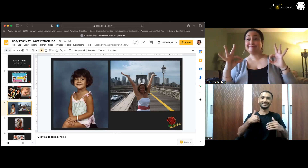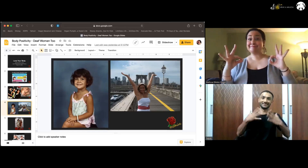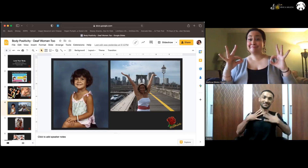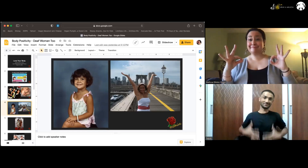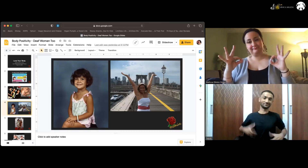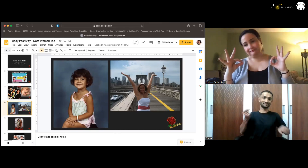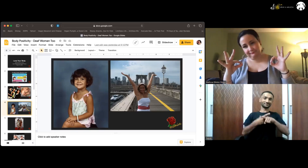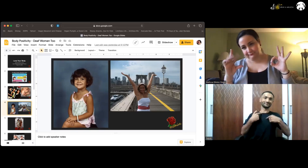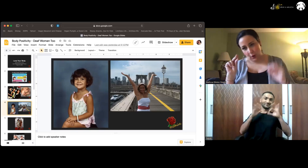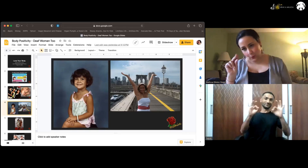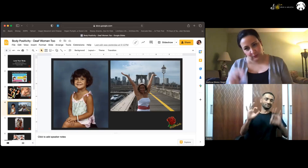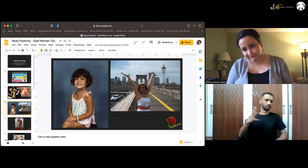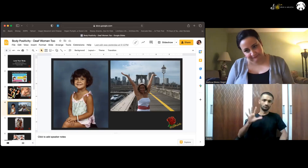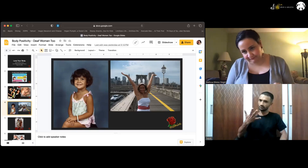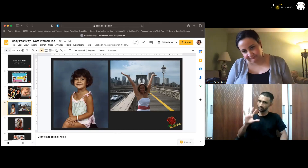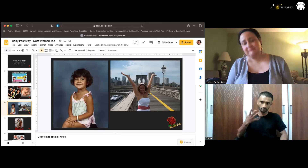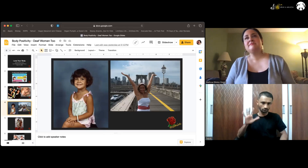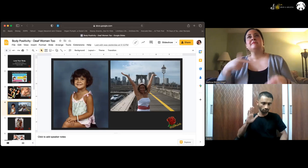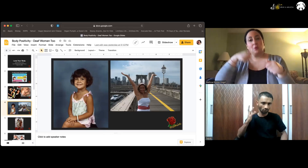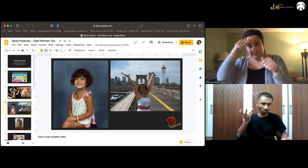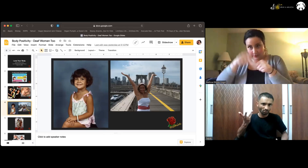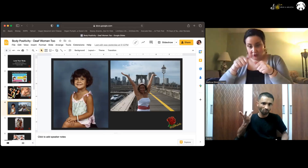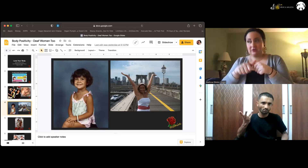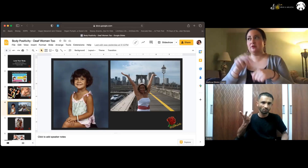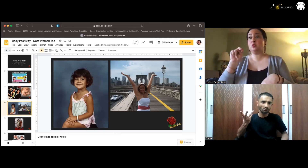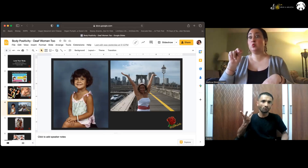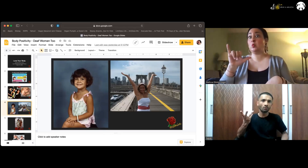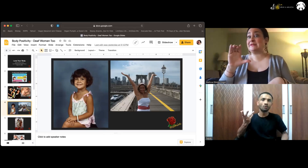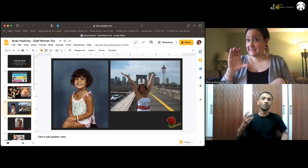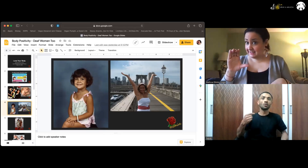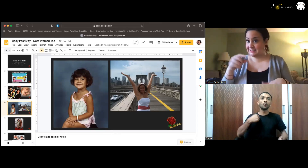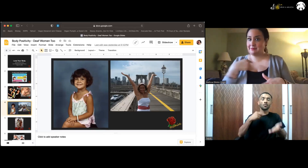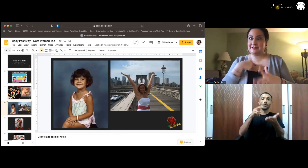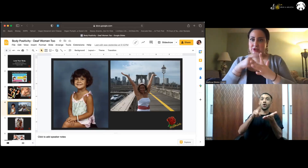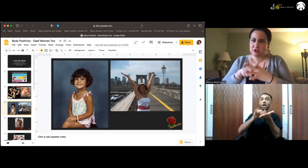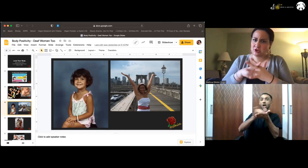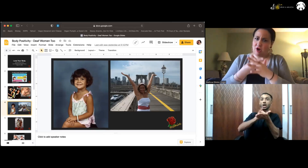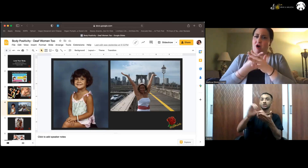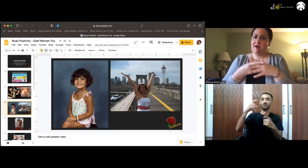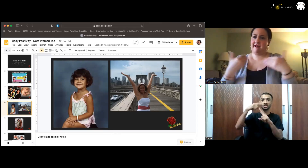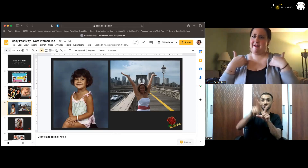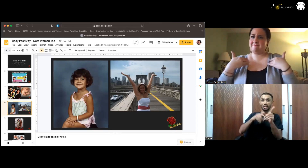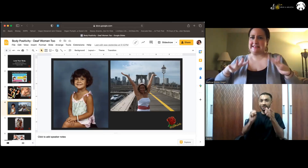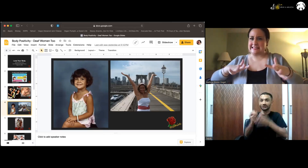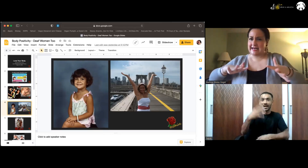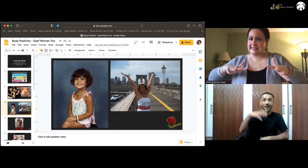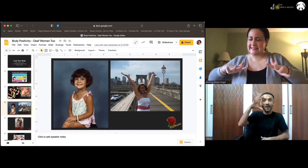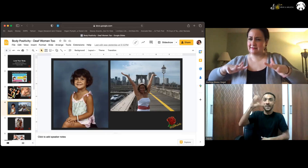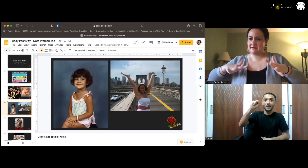So I understood that, yeah, that is really important to know about our body and how it goes. In the New